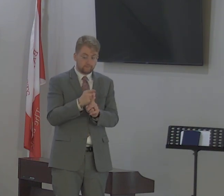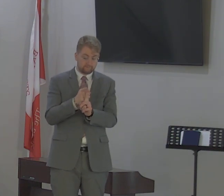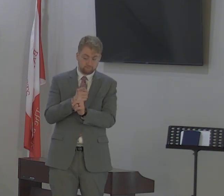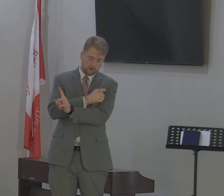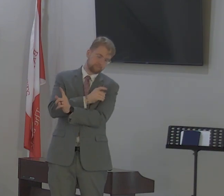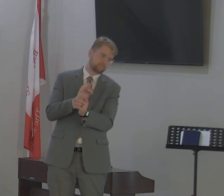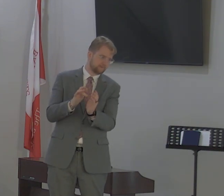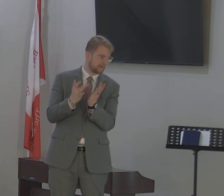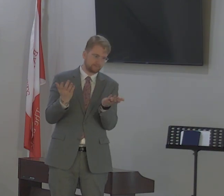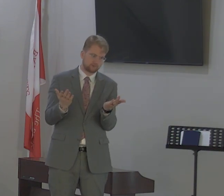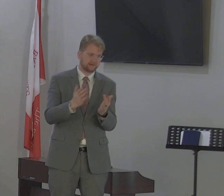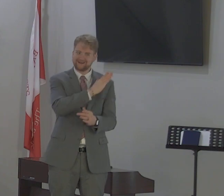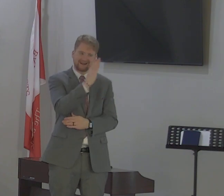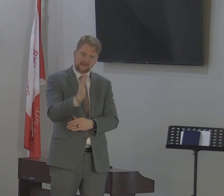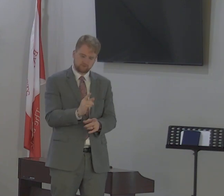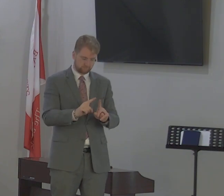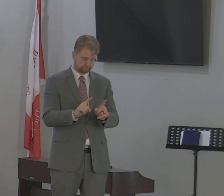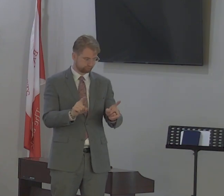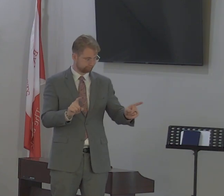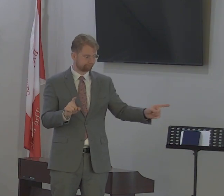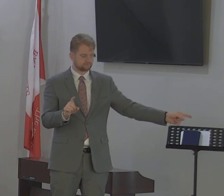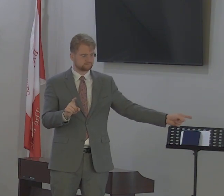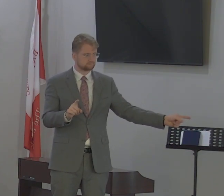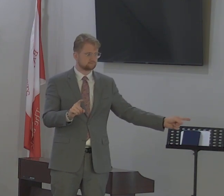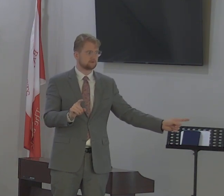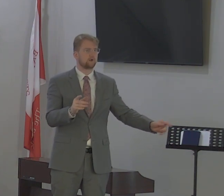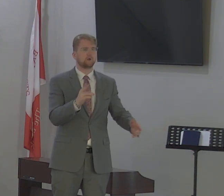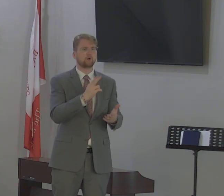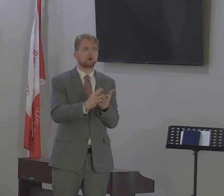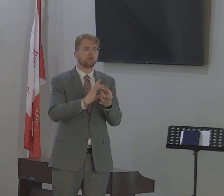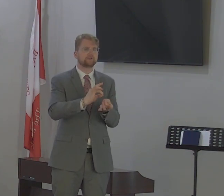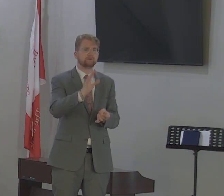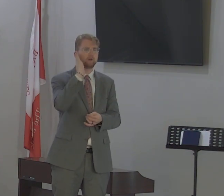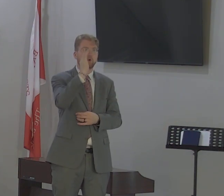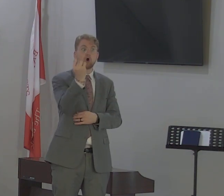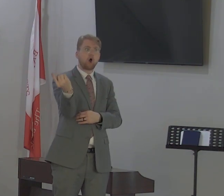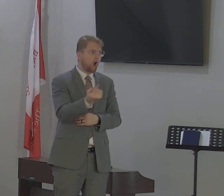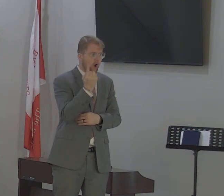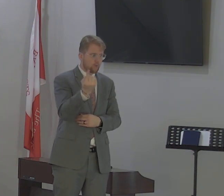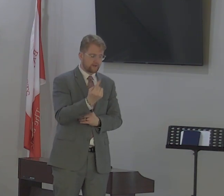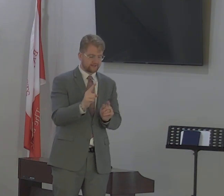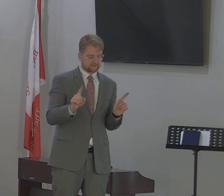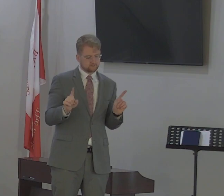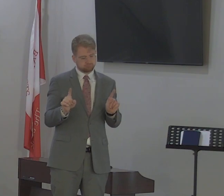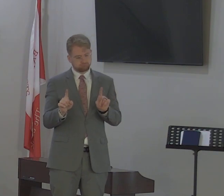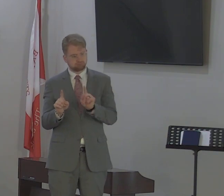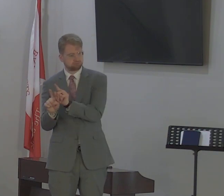from His book. Okay? Everybody tracking on that?